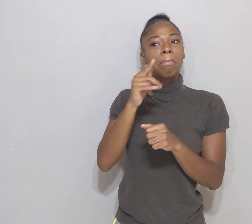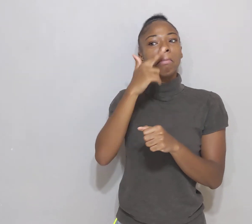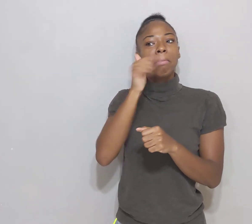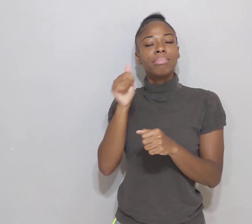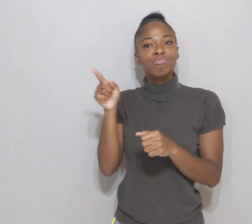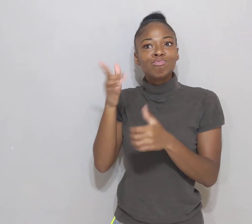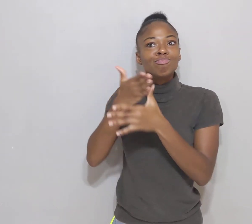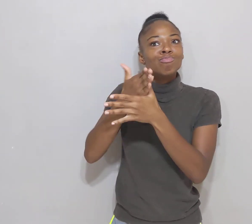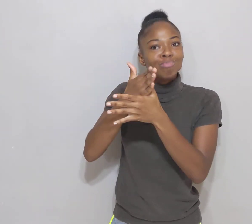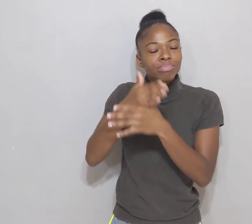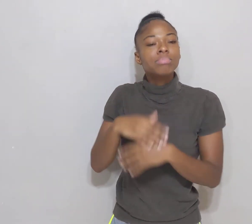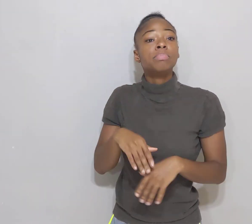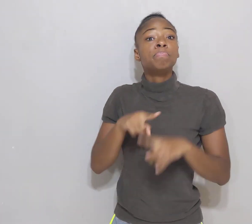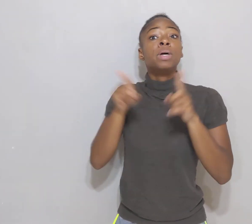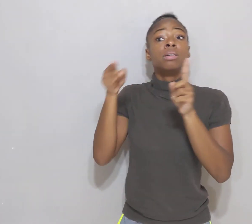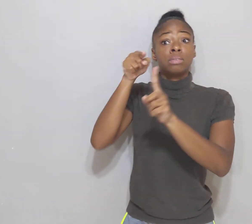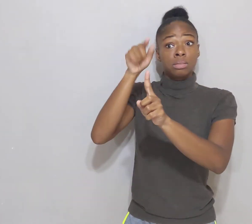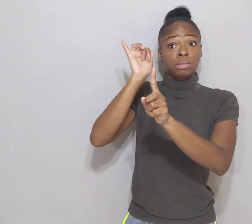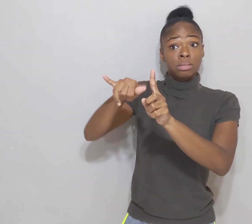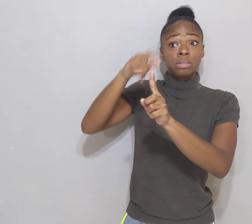man. He thought it was interesting.